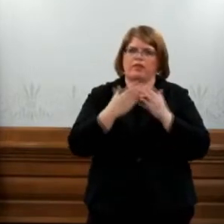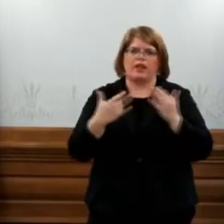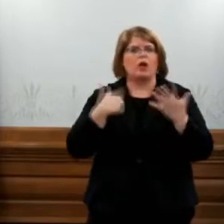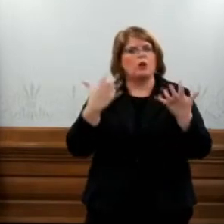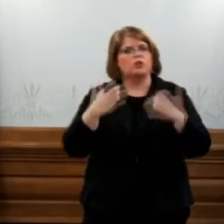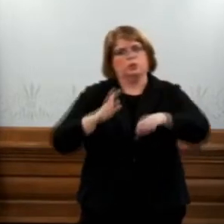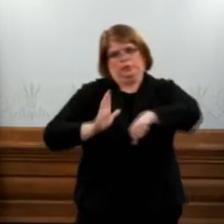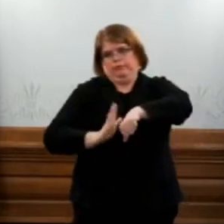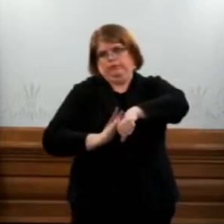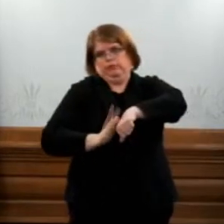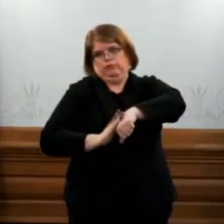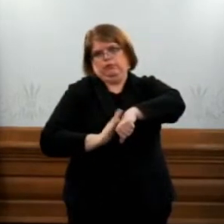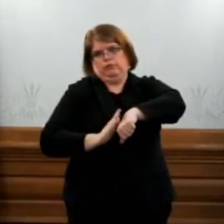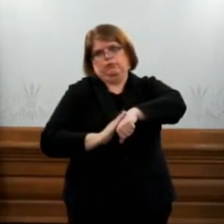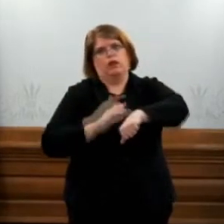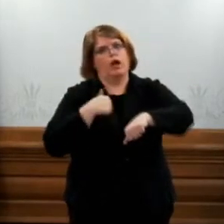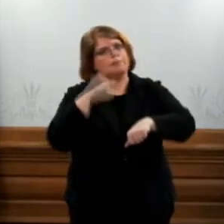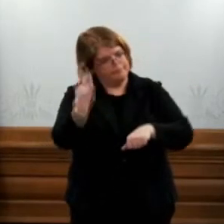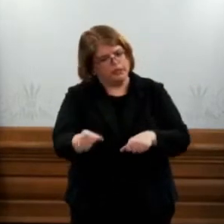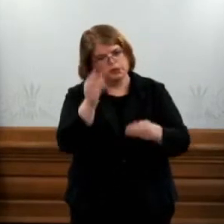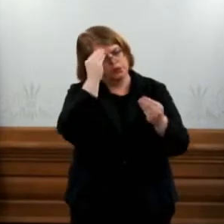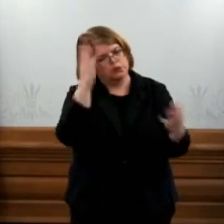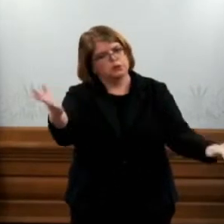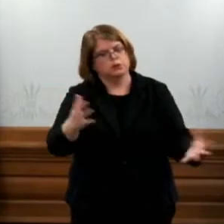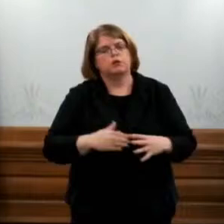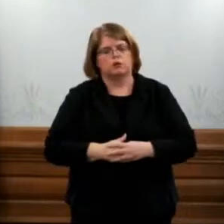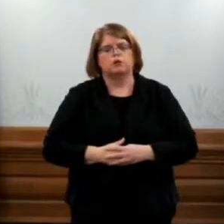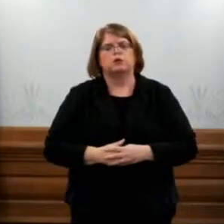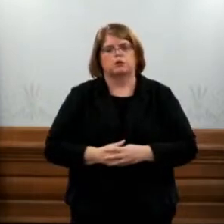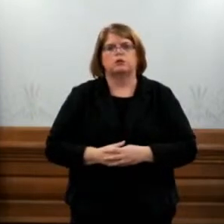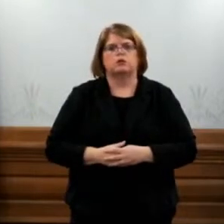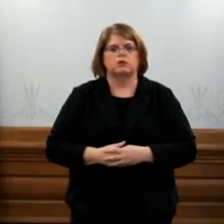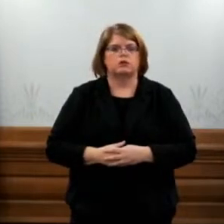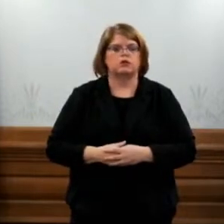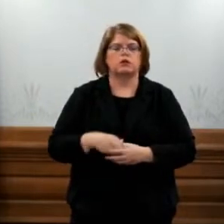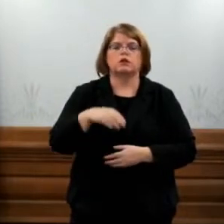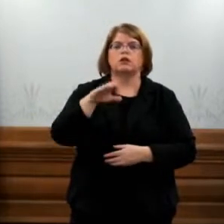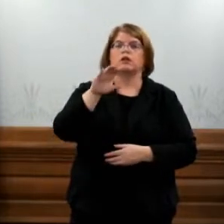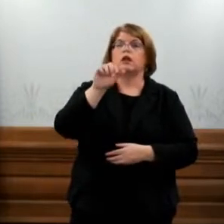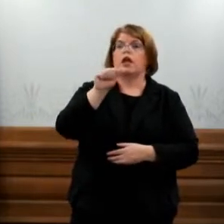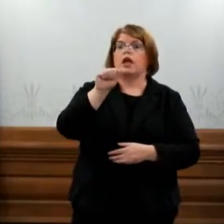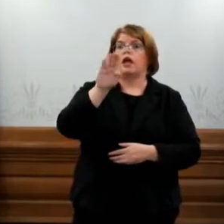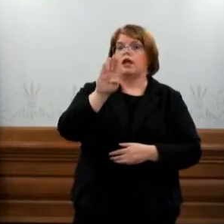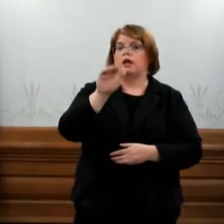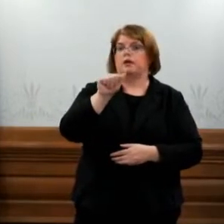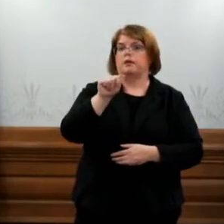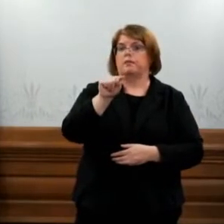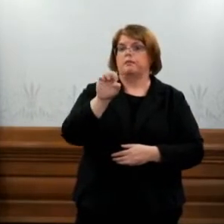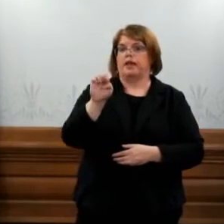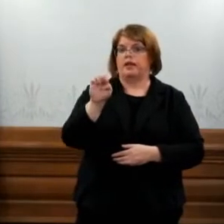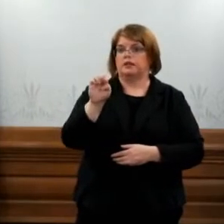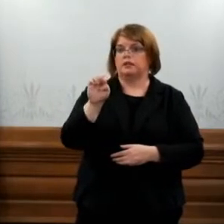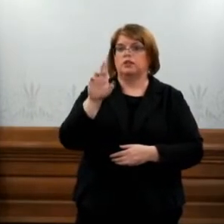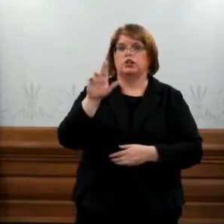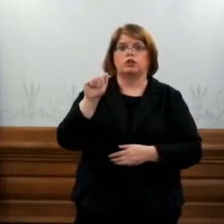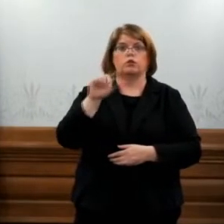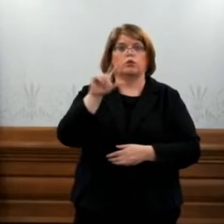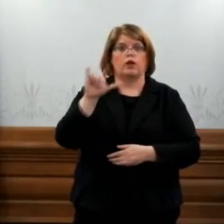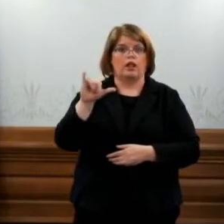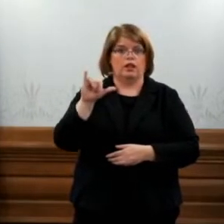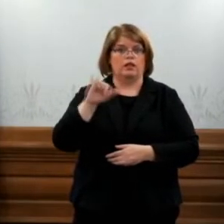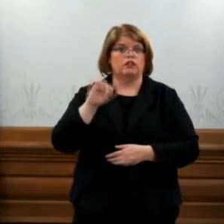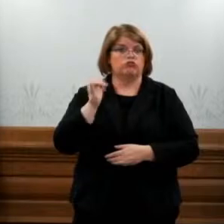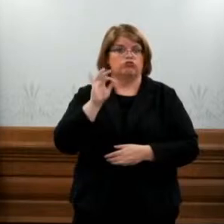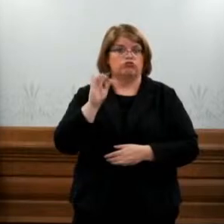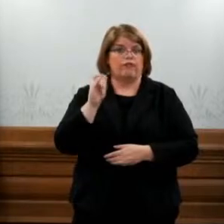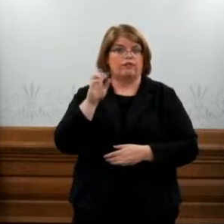note that must be said. The ABATE, A-B-A-T-E, the ABATE rally in Jefferson County is starting